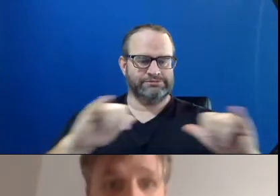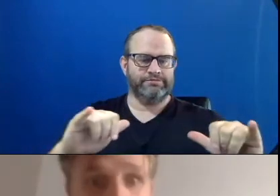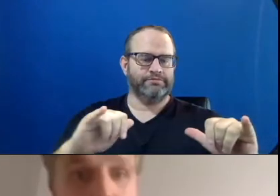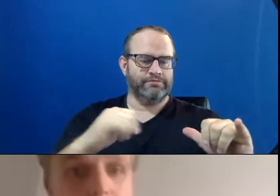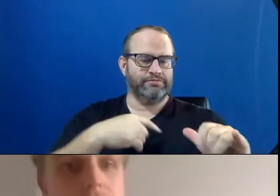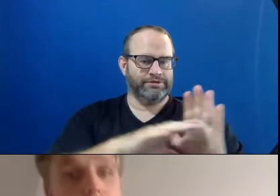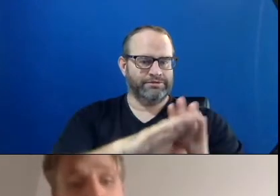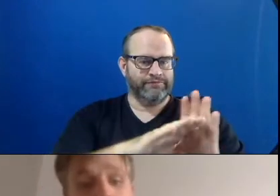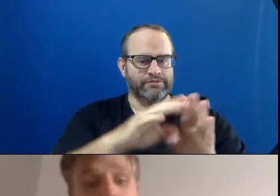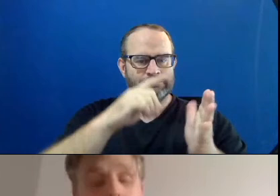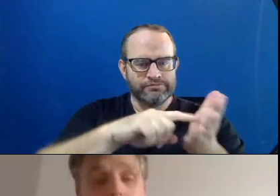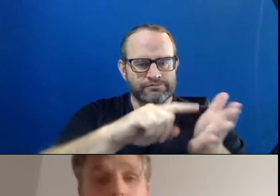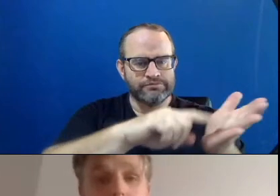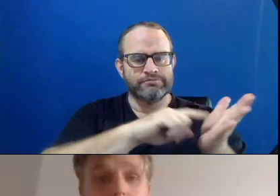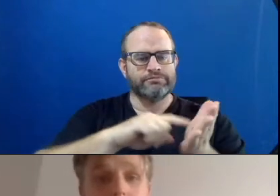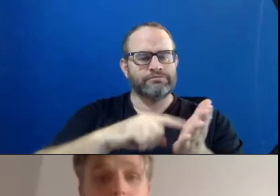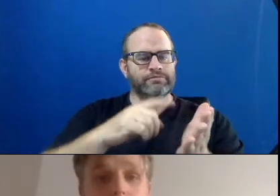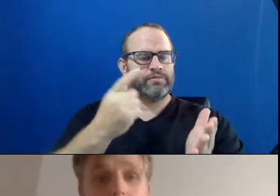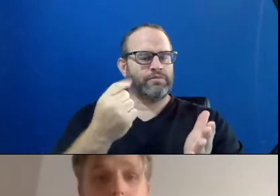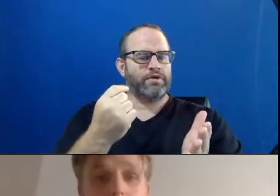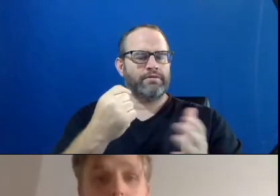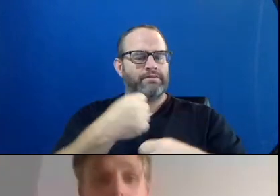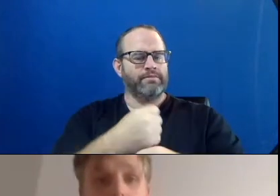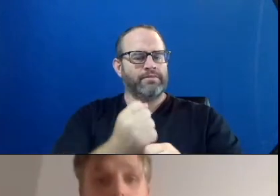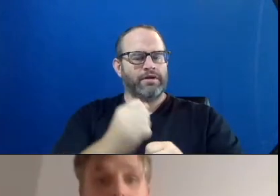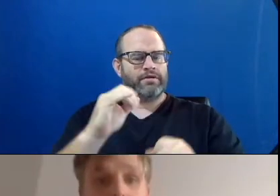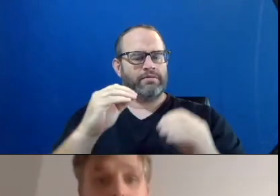in inputting their feedback in our development phase.